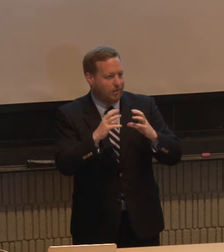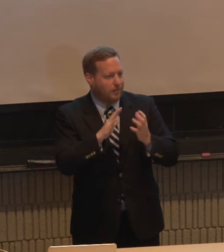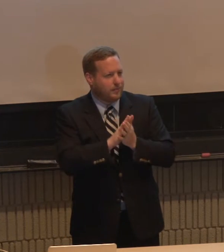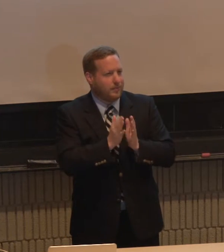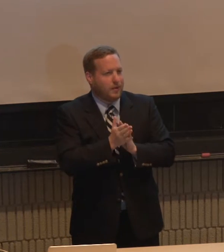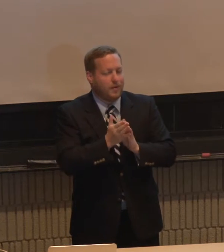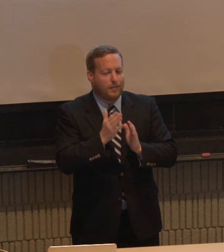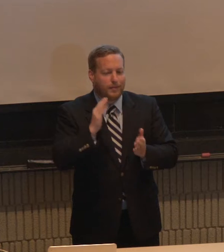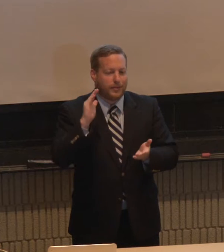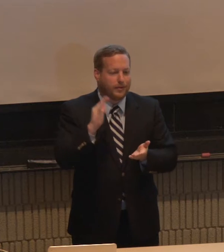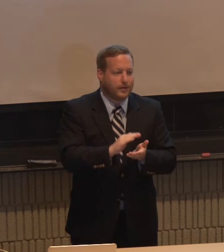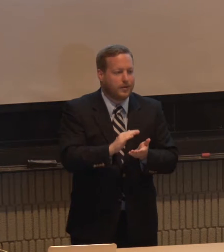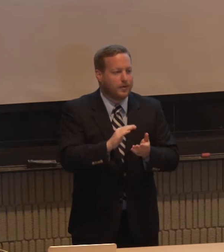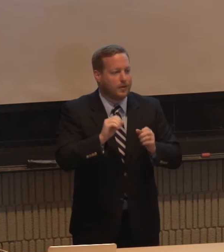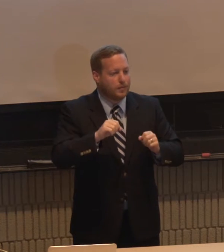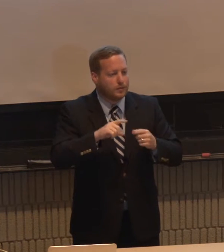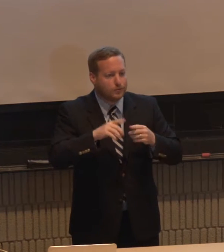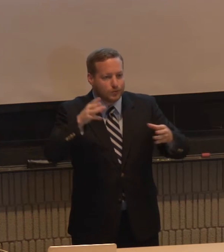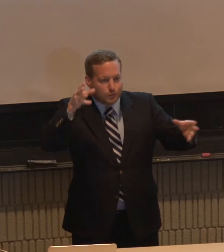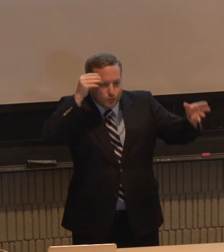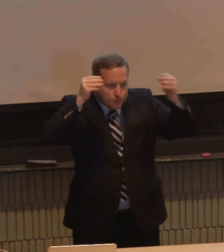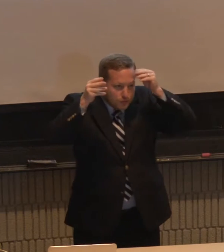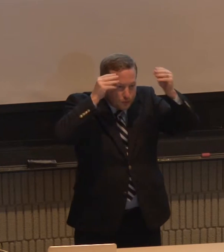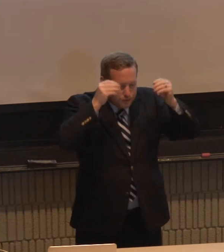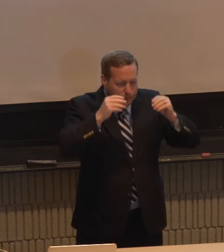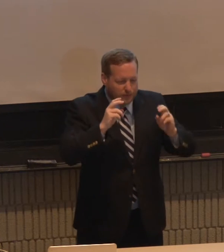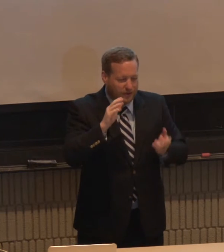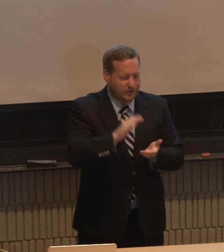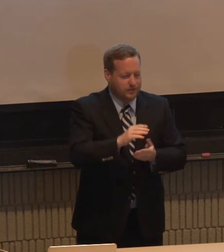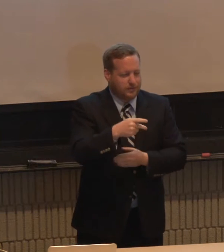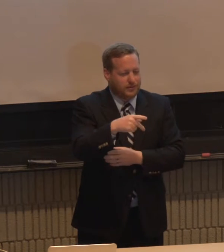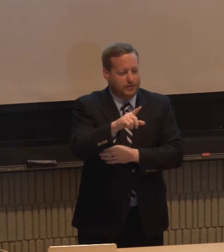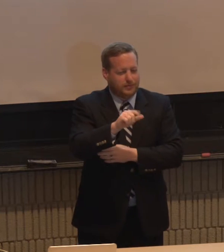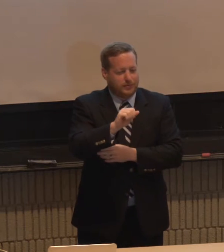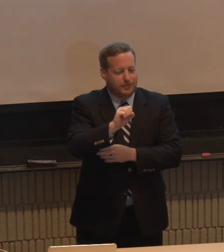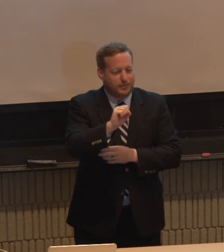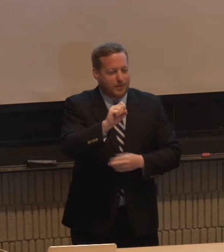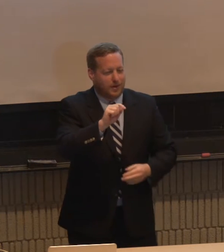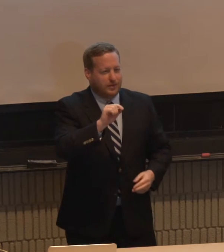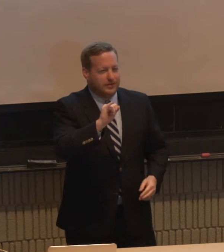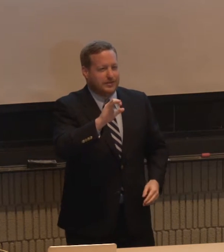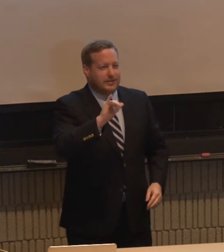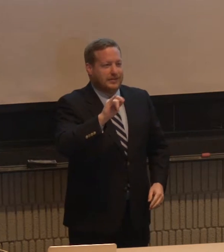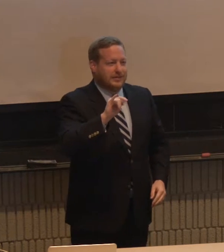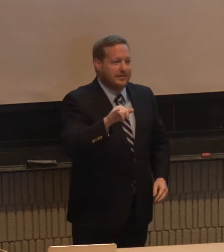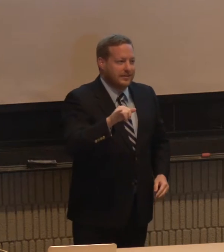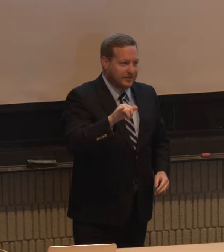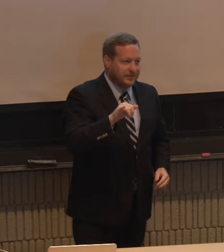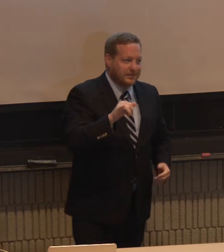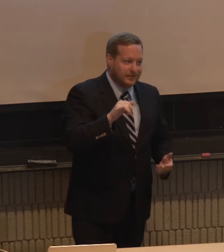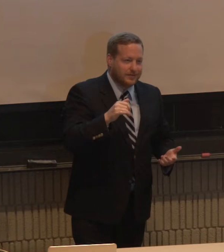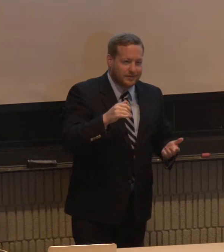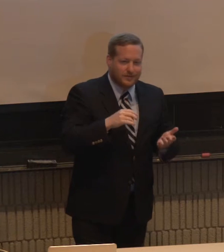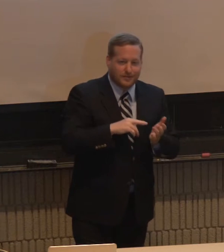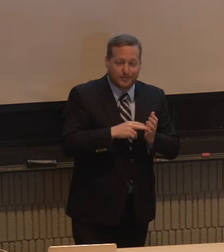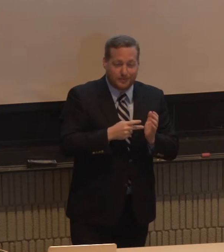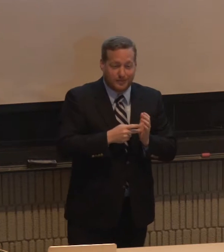language. After 6 years old, things become more sedentary mentally, and it's much more